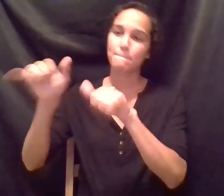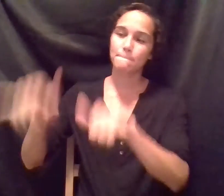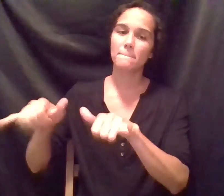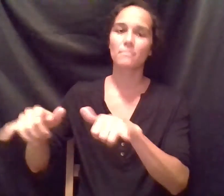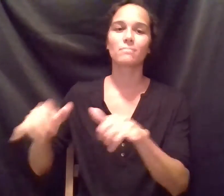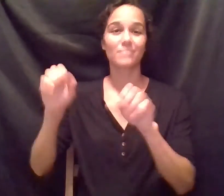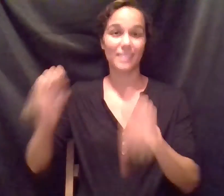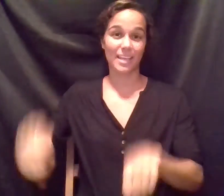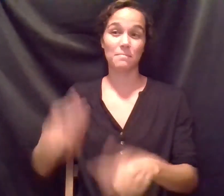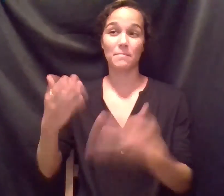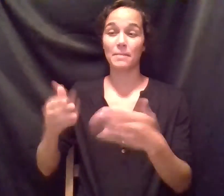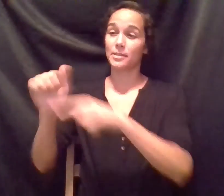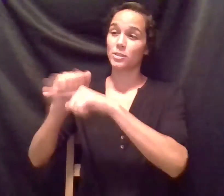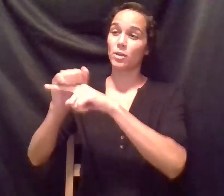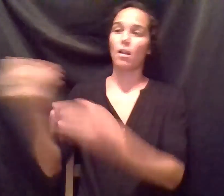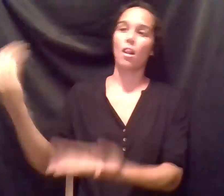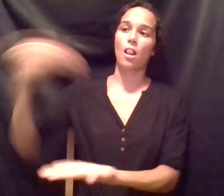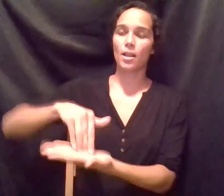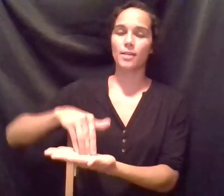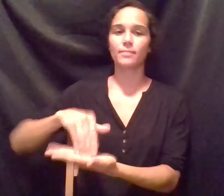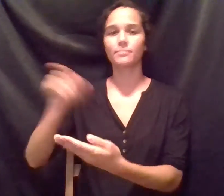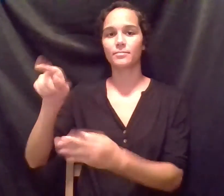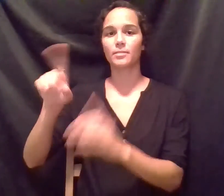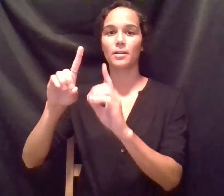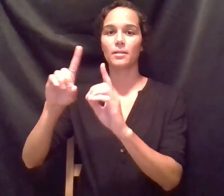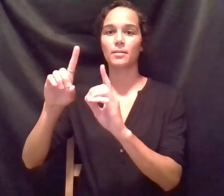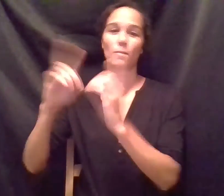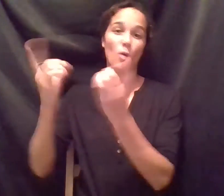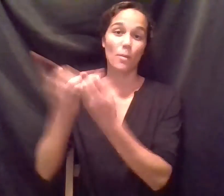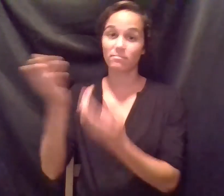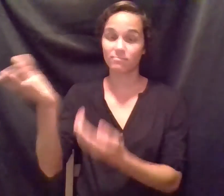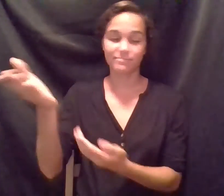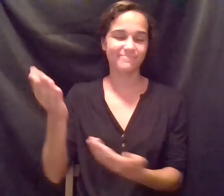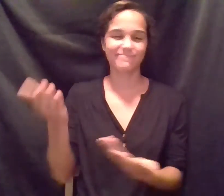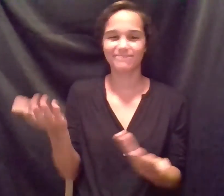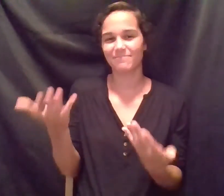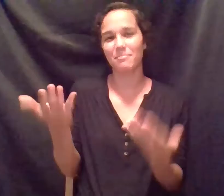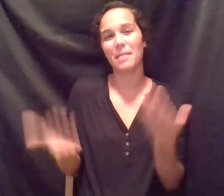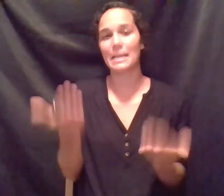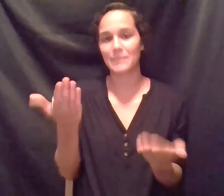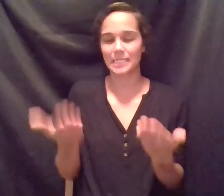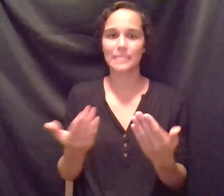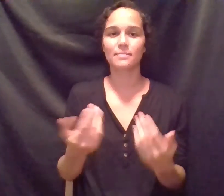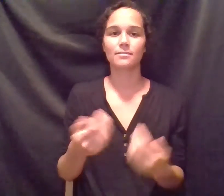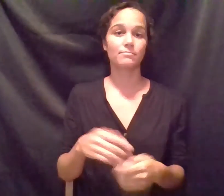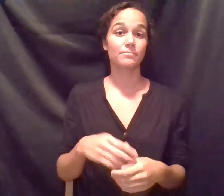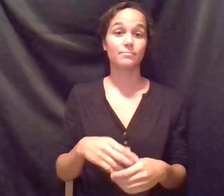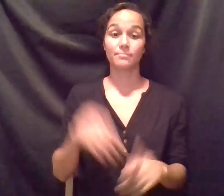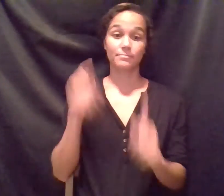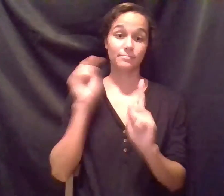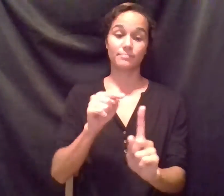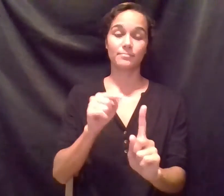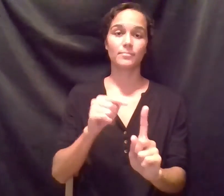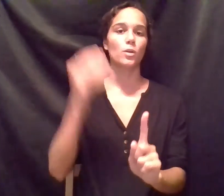know your rights. You have to know the law. And if you don't, I wouldn't play this game. I just wouldn't, okay?